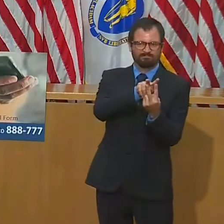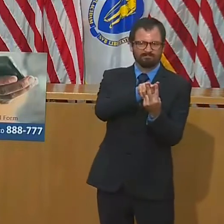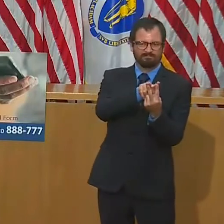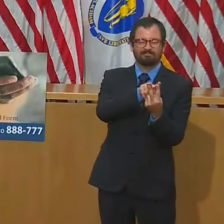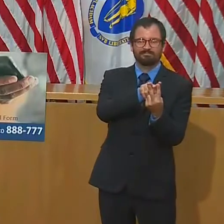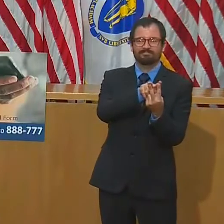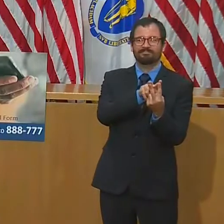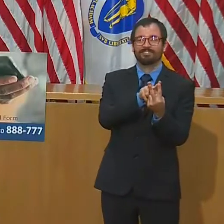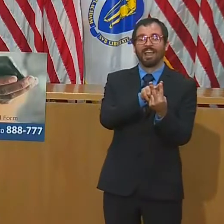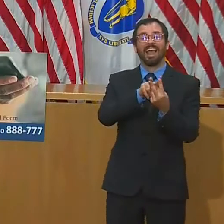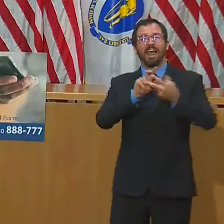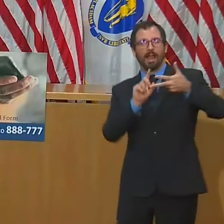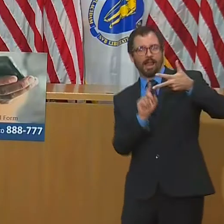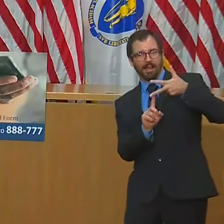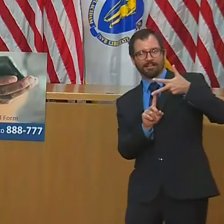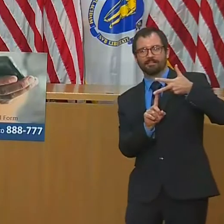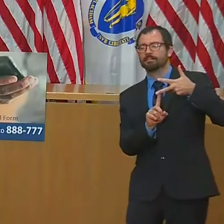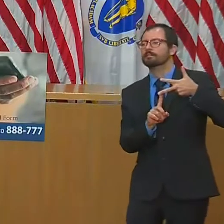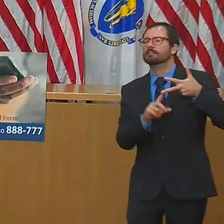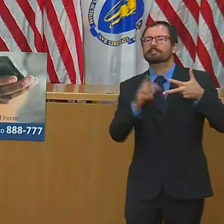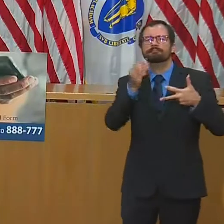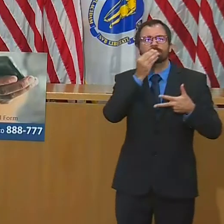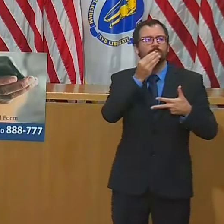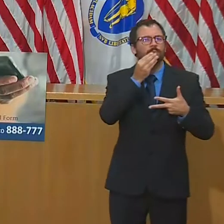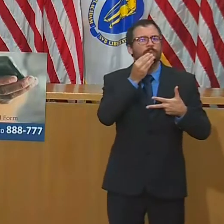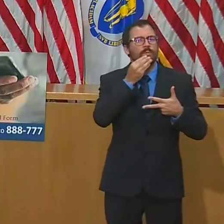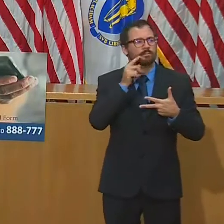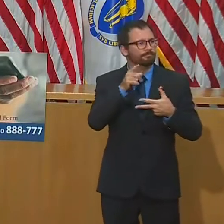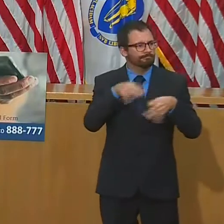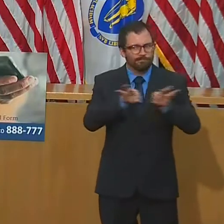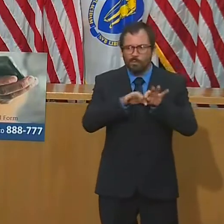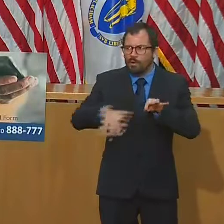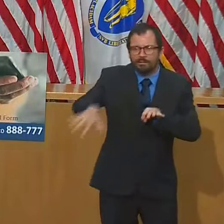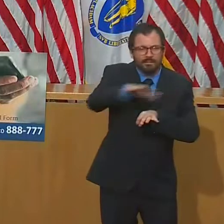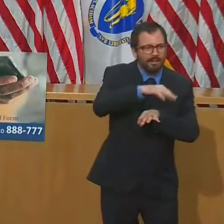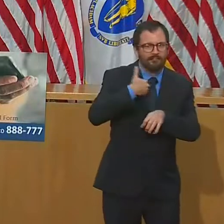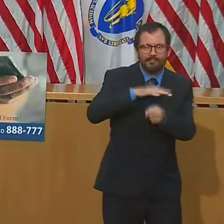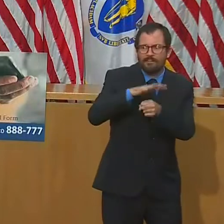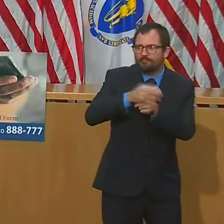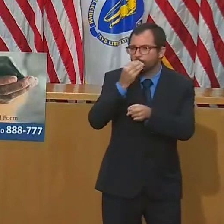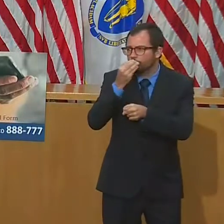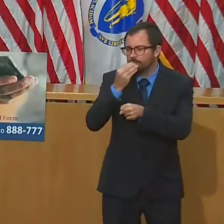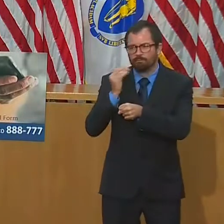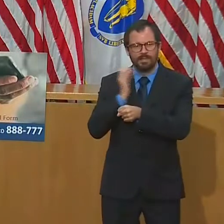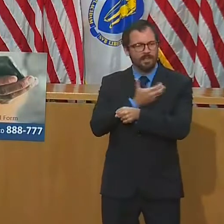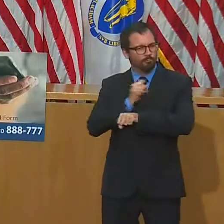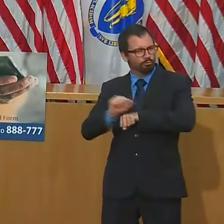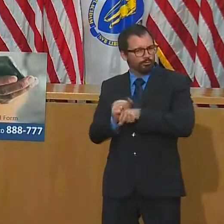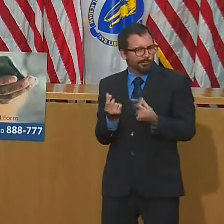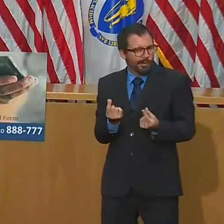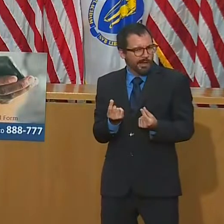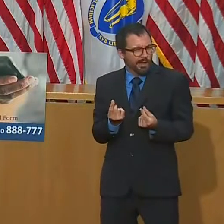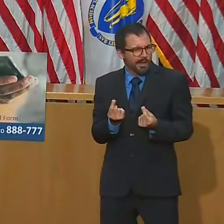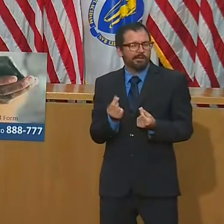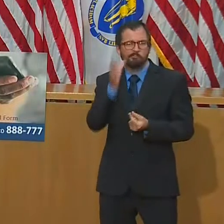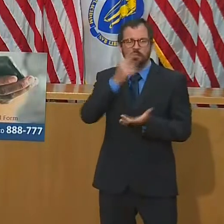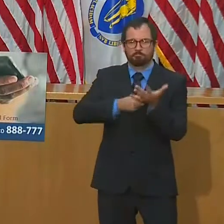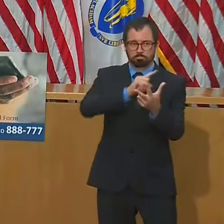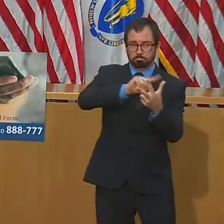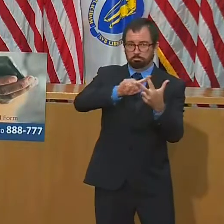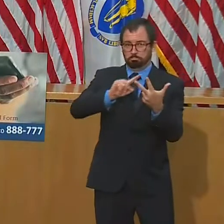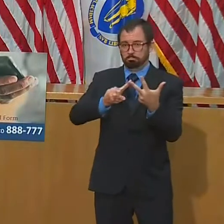With respect to schools, in June, we stood here with the Department of Elementary and Secondary Education to announce guidelines to help get our